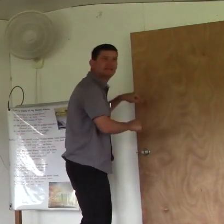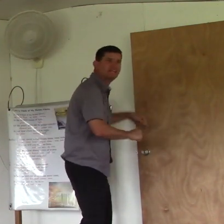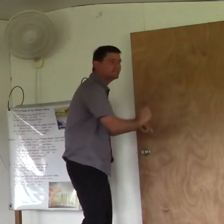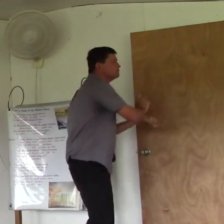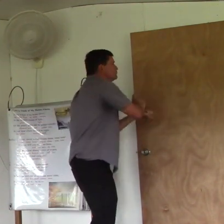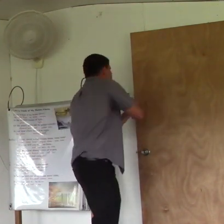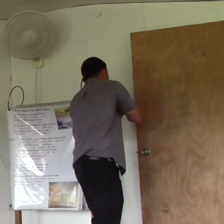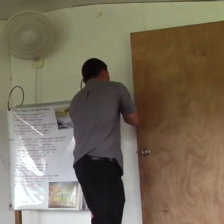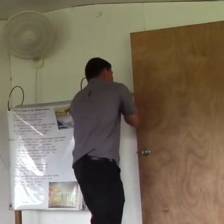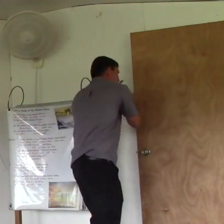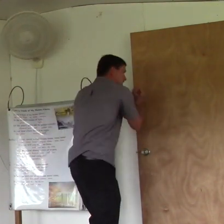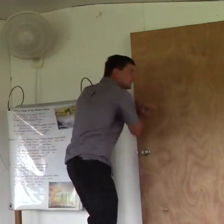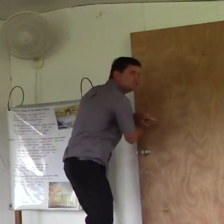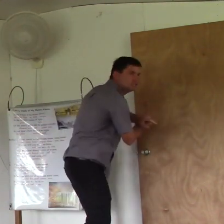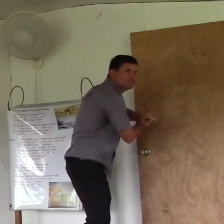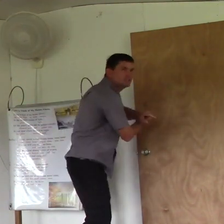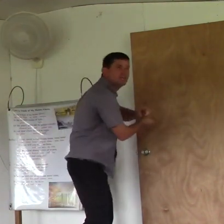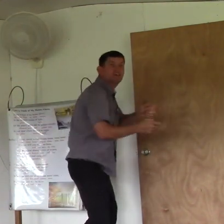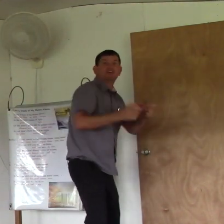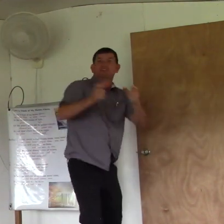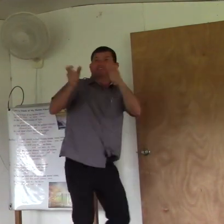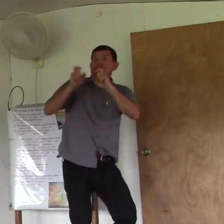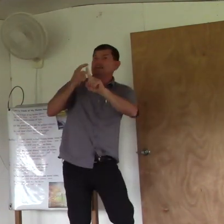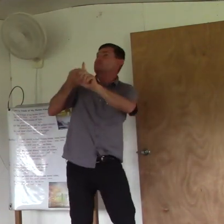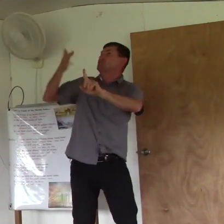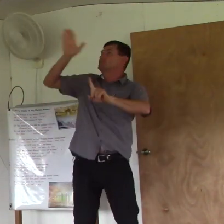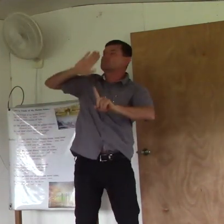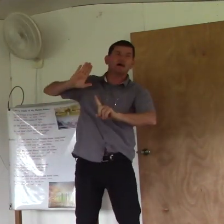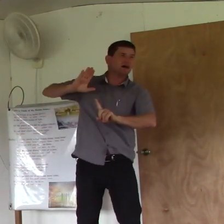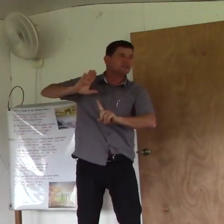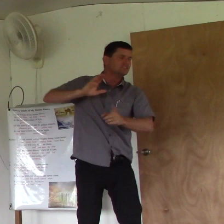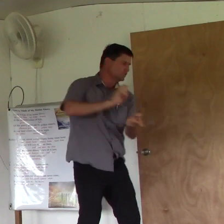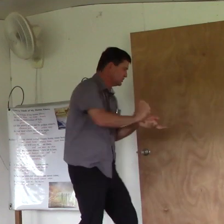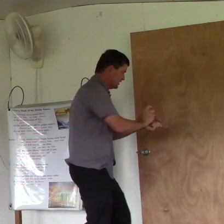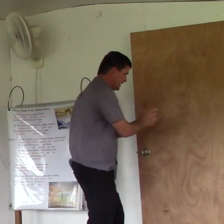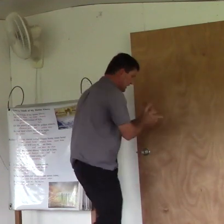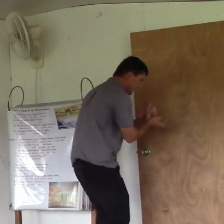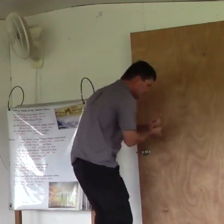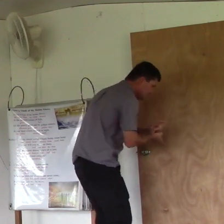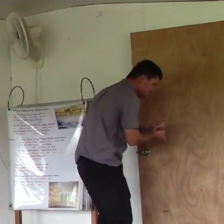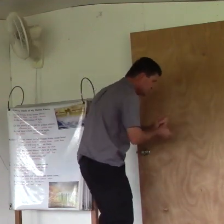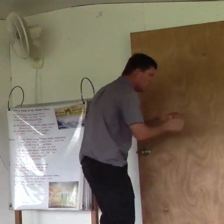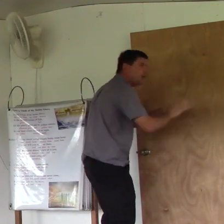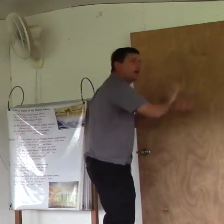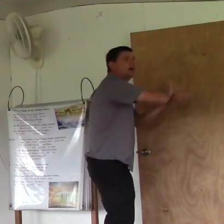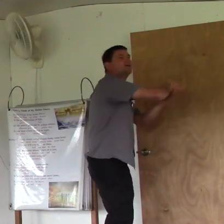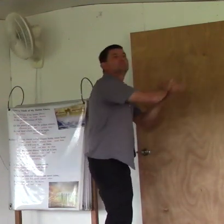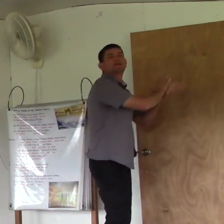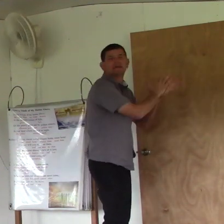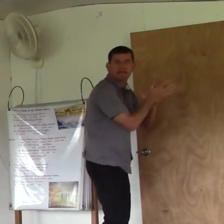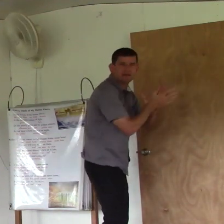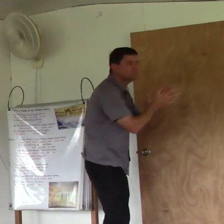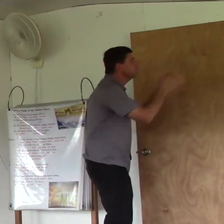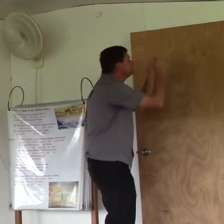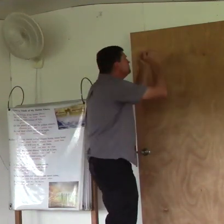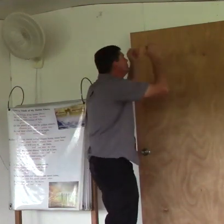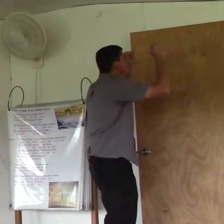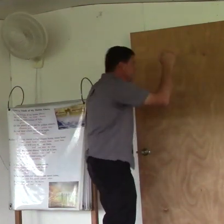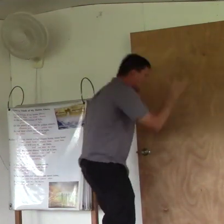he changed the gift from God, changed, and became